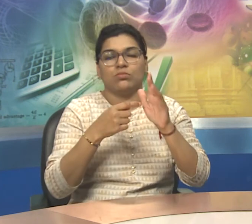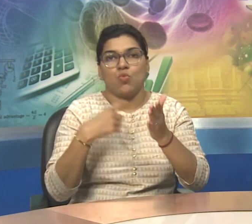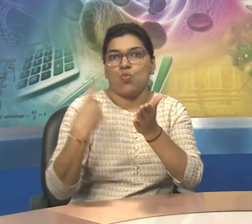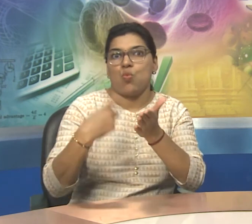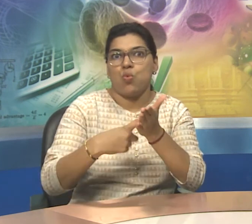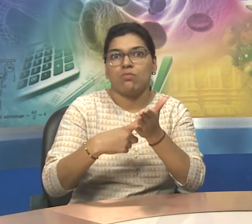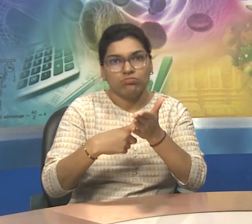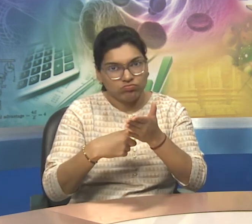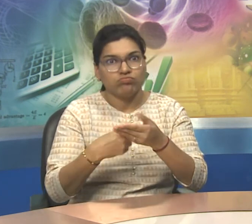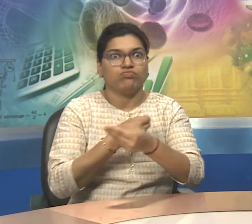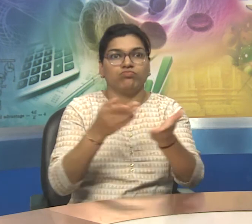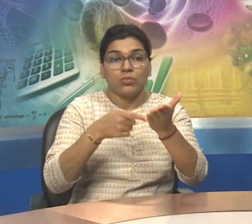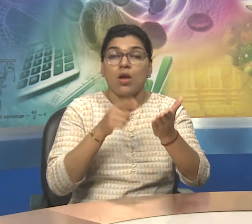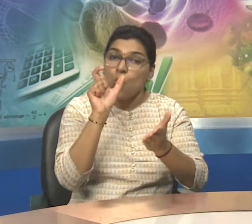word in the respective of